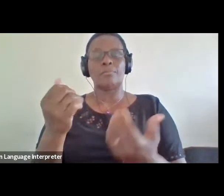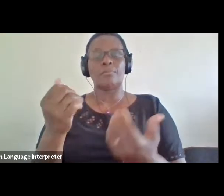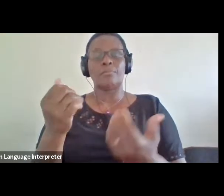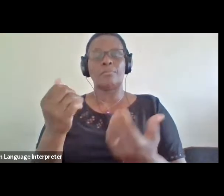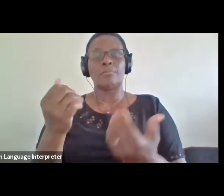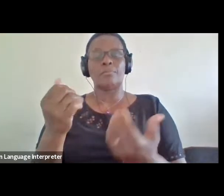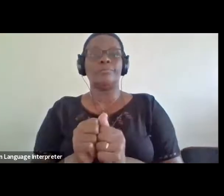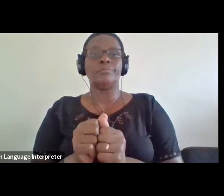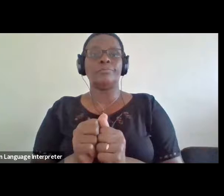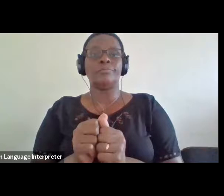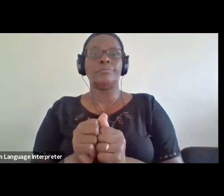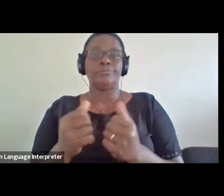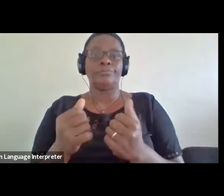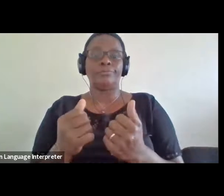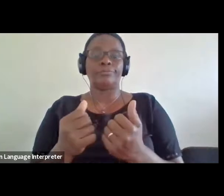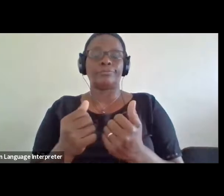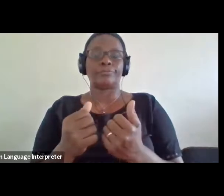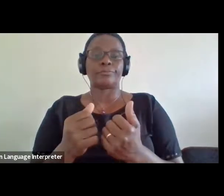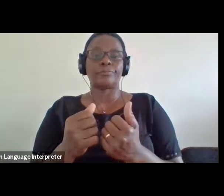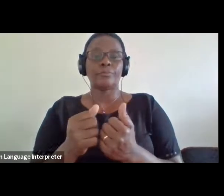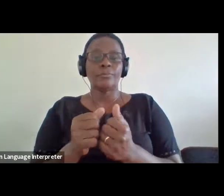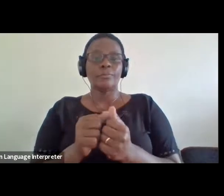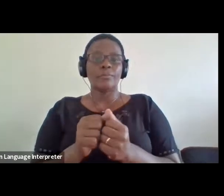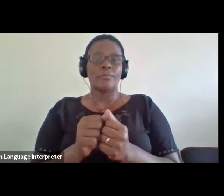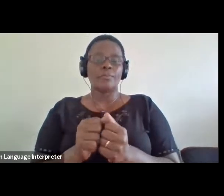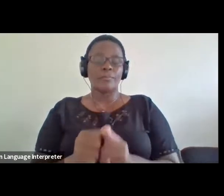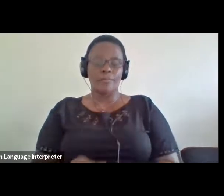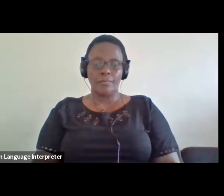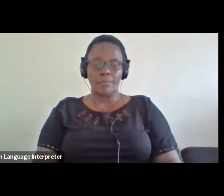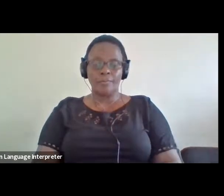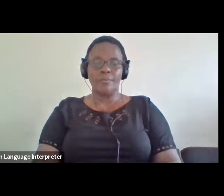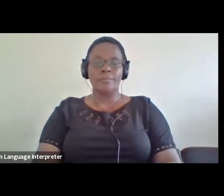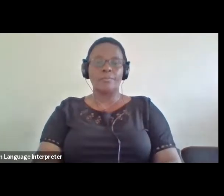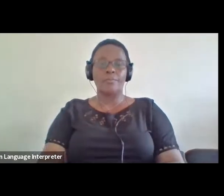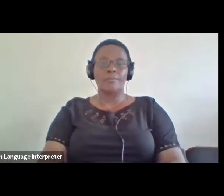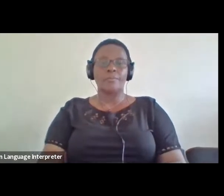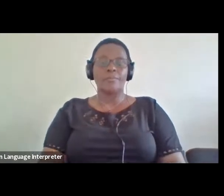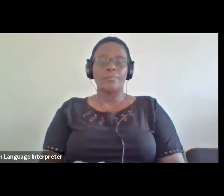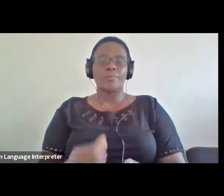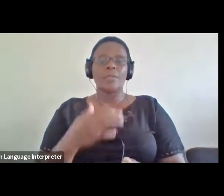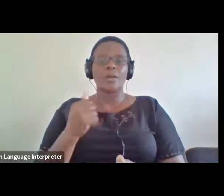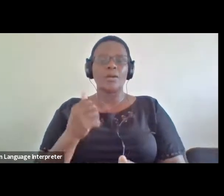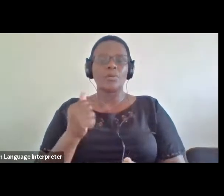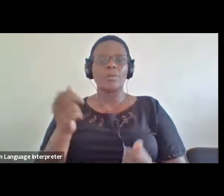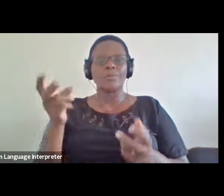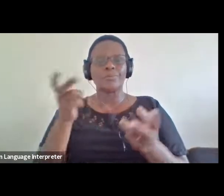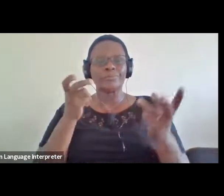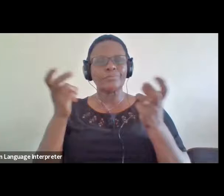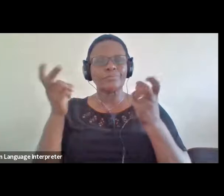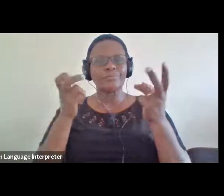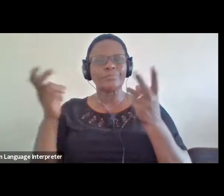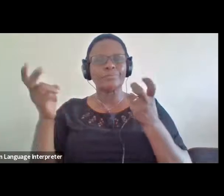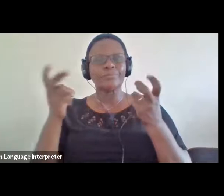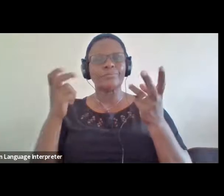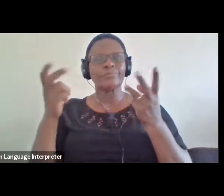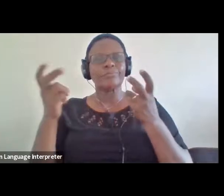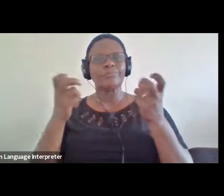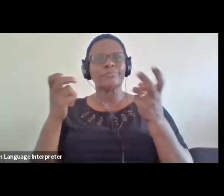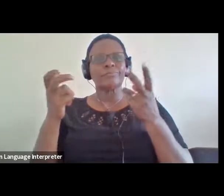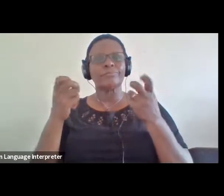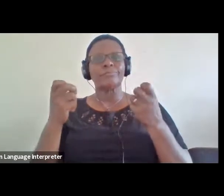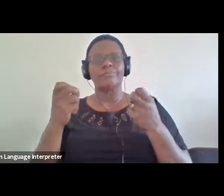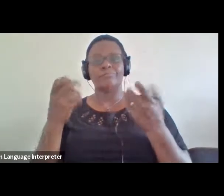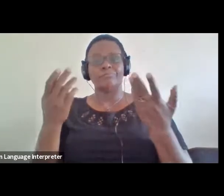bit more informal, is to hear from you, all of the listeners. If you're on Zoom or if you're on YouTube or Twitter, I